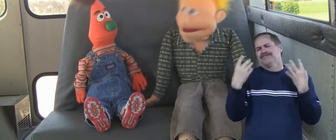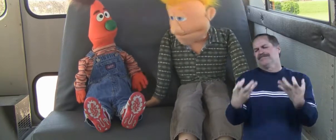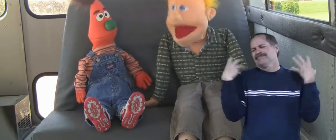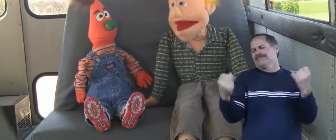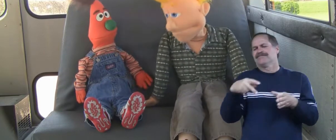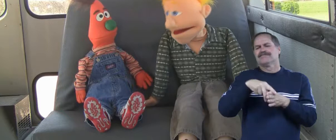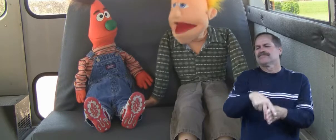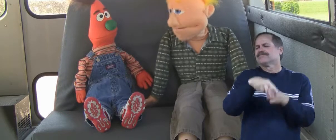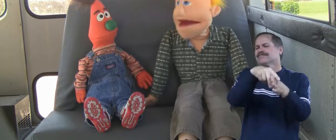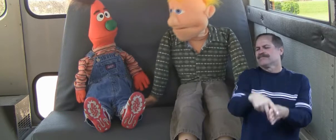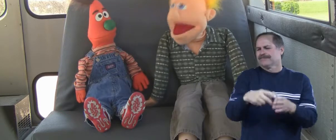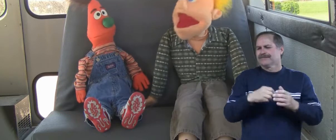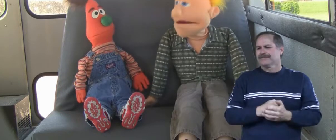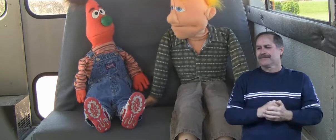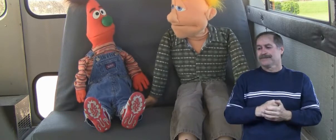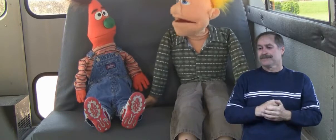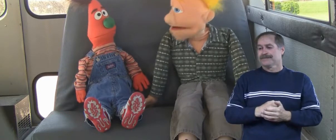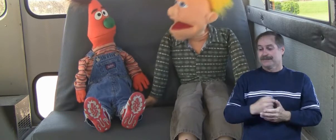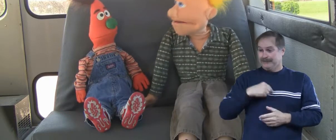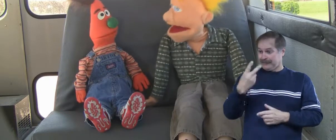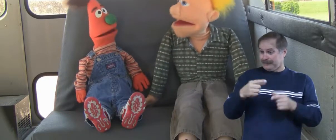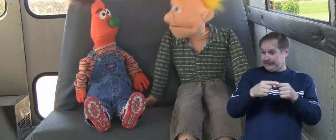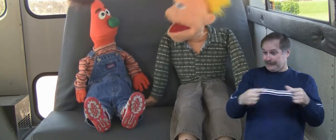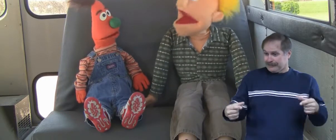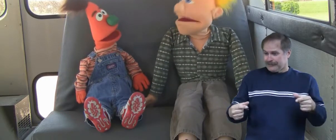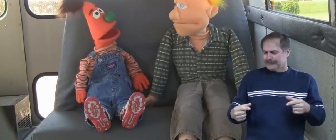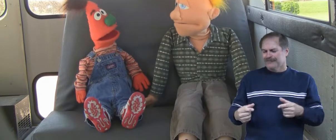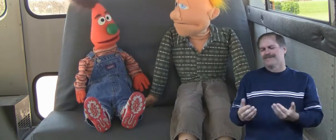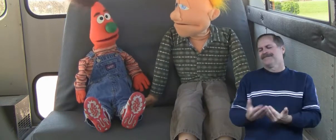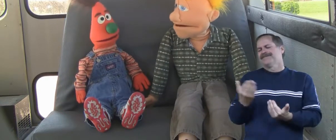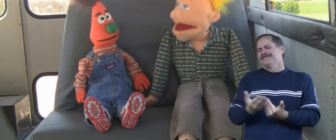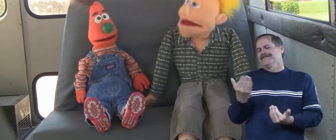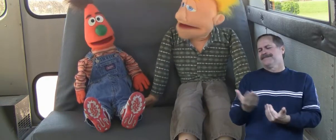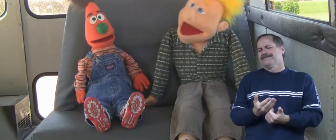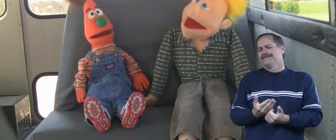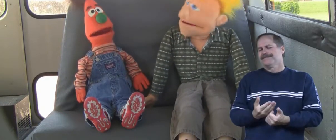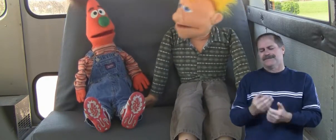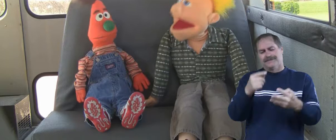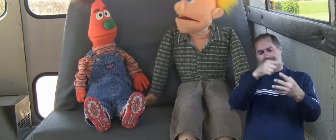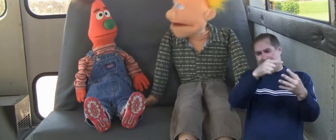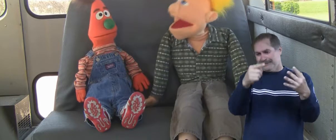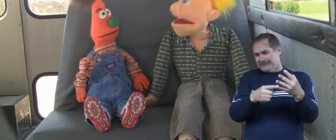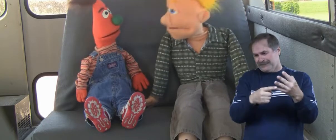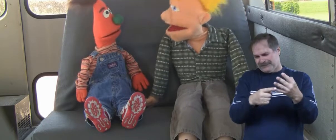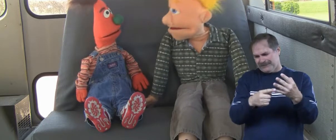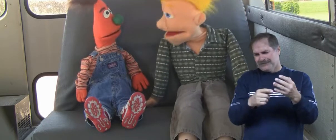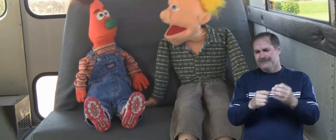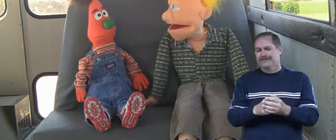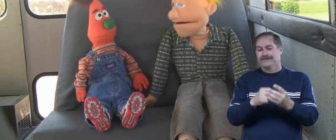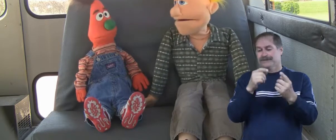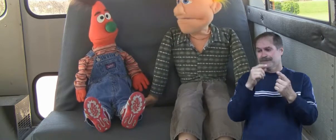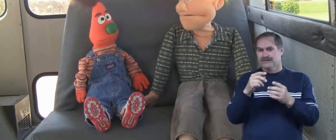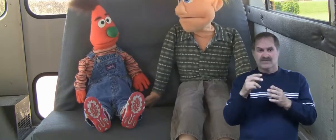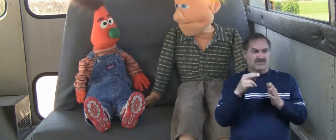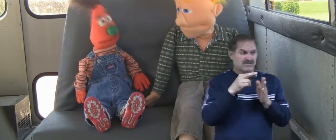this. I've ridden the bus for years. I'm in second grade. It's easy. Just a few simple